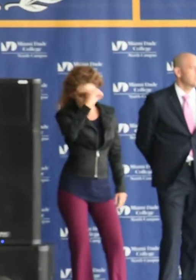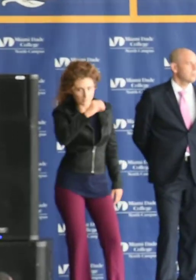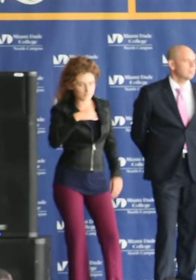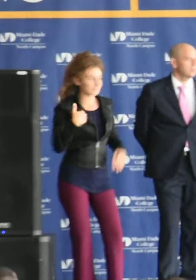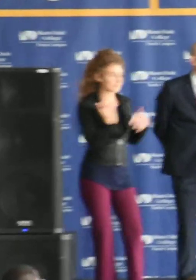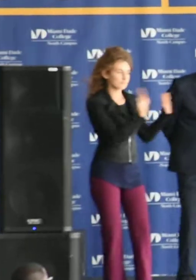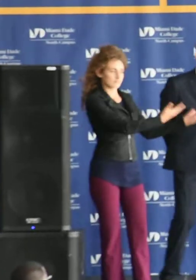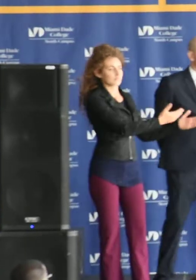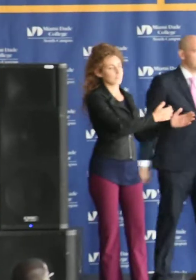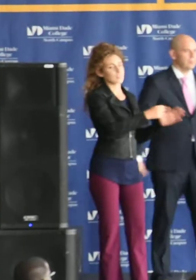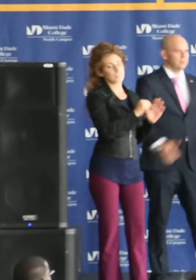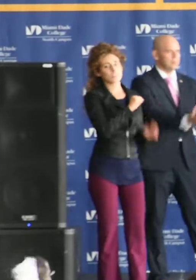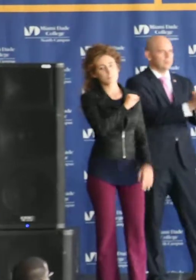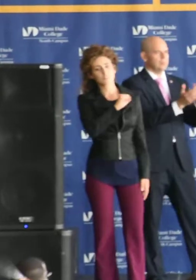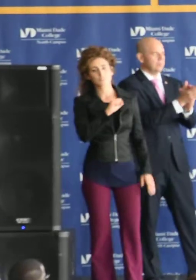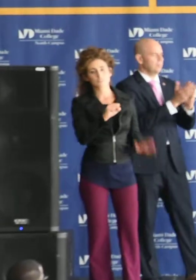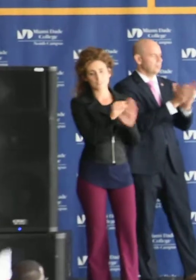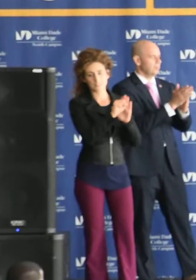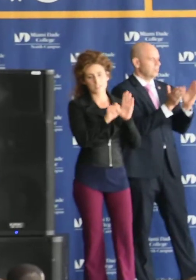Cynthia Stafford.